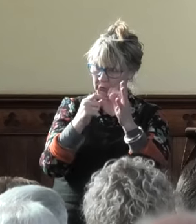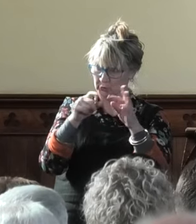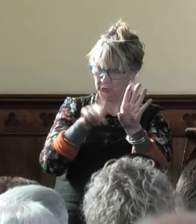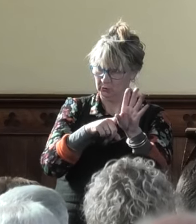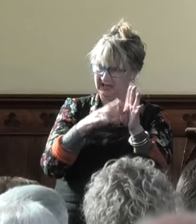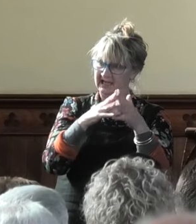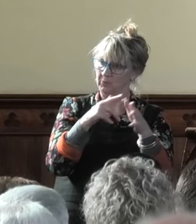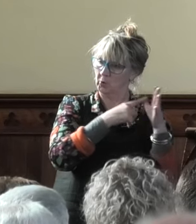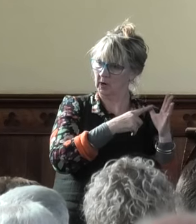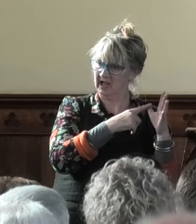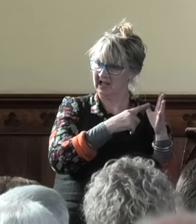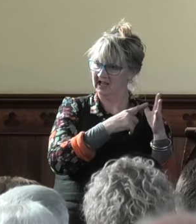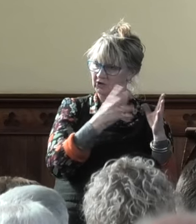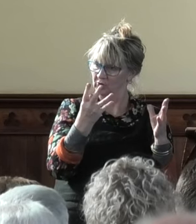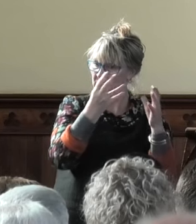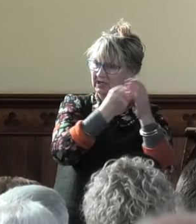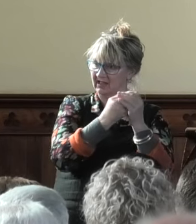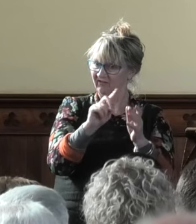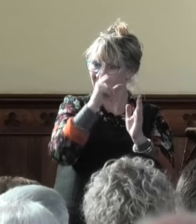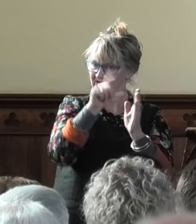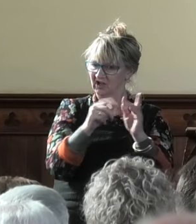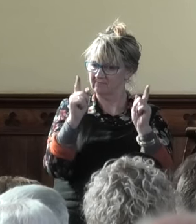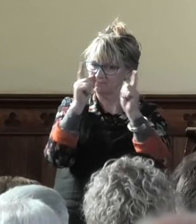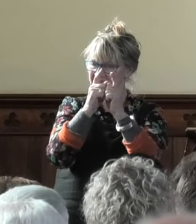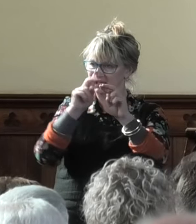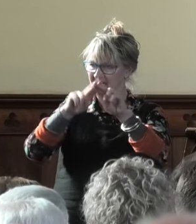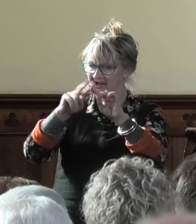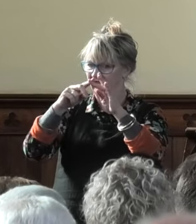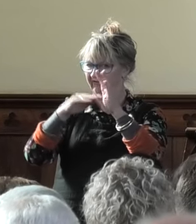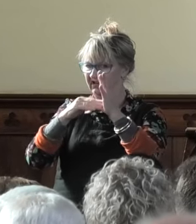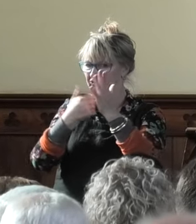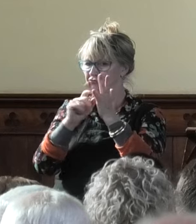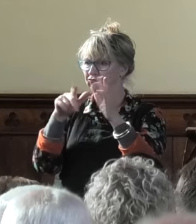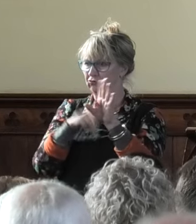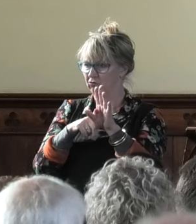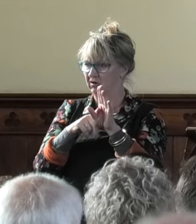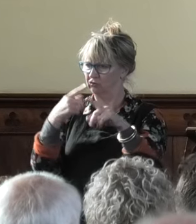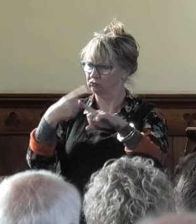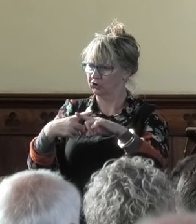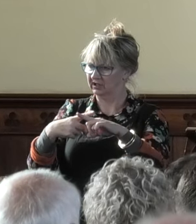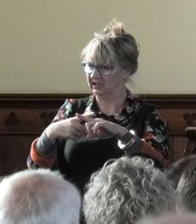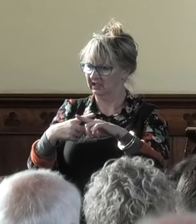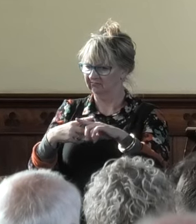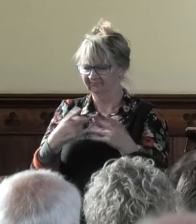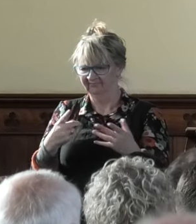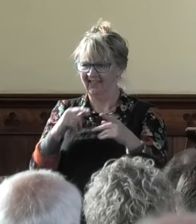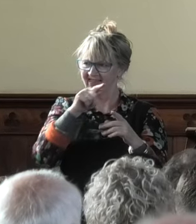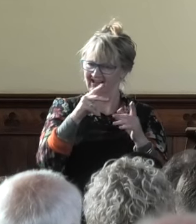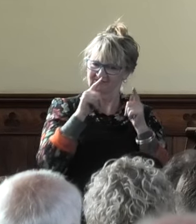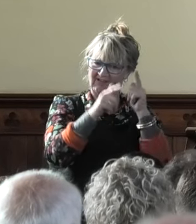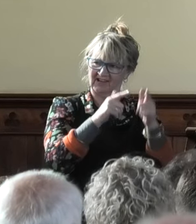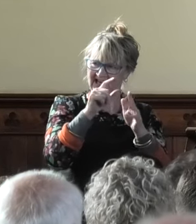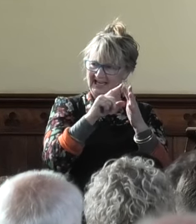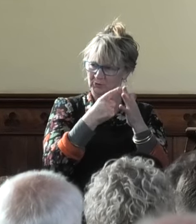with her. The first time meeting up at Fitzroy Crossing and exploring Geeky Gorge, then coming to Derby where they had fun playing